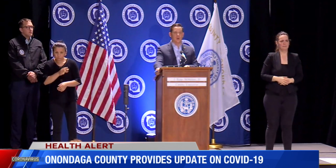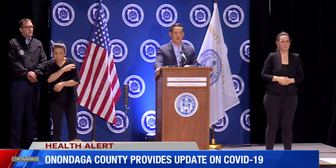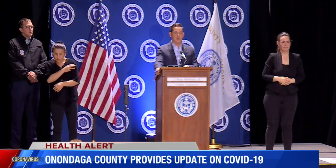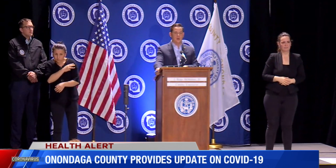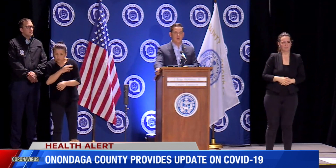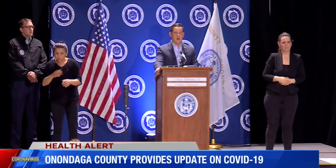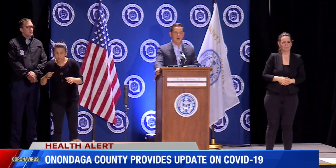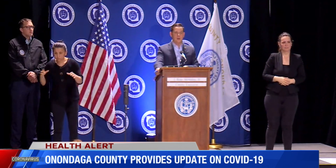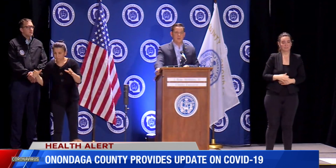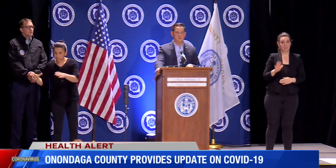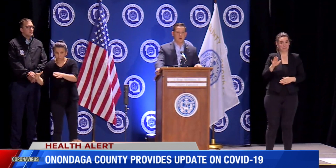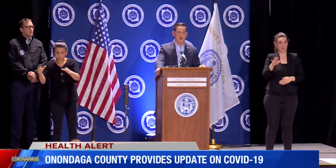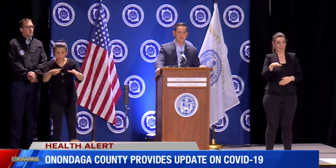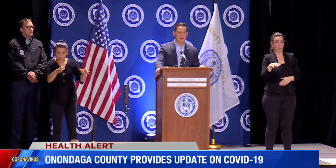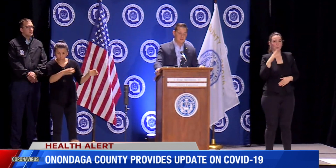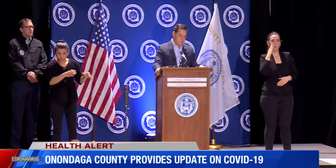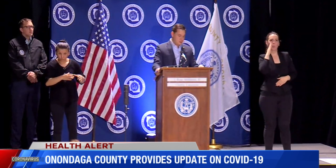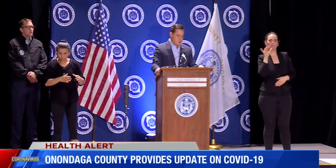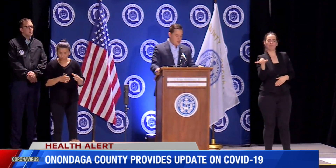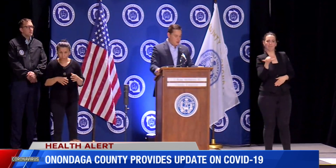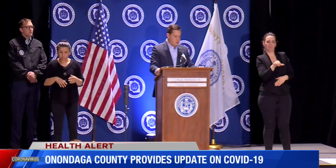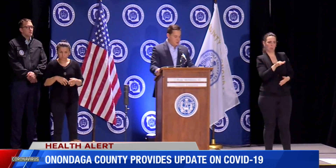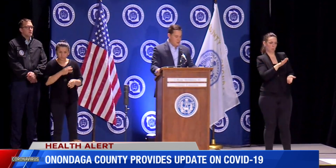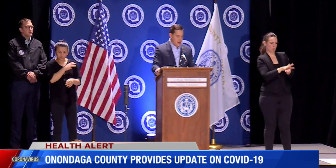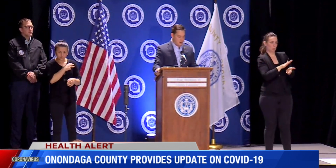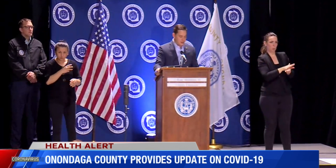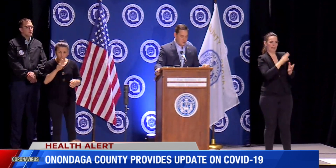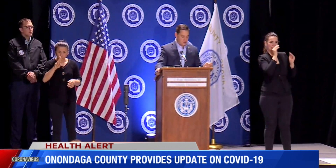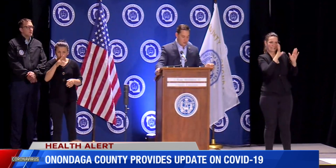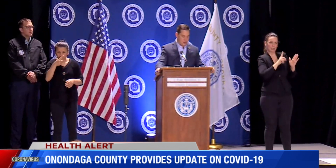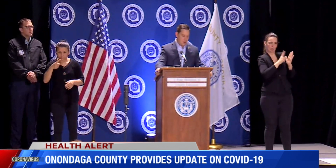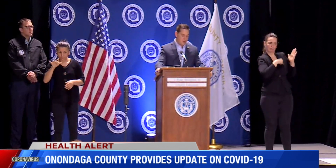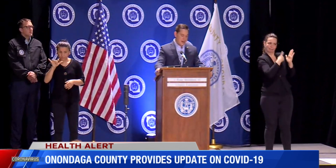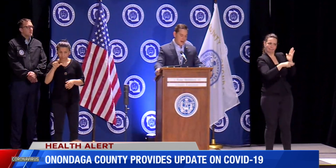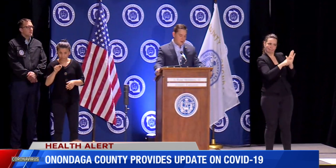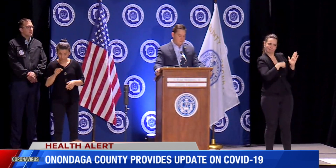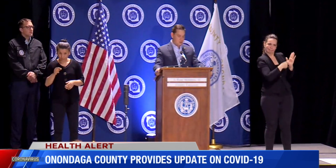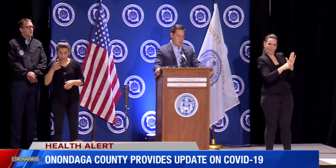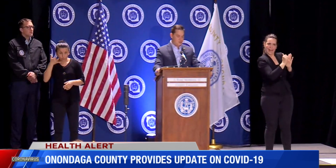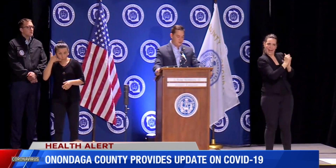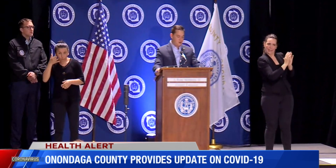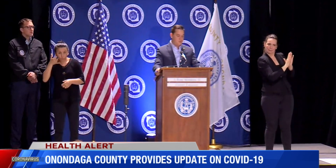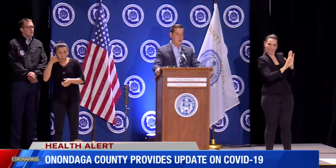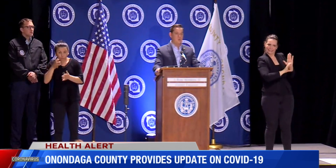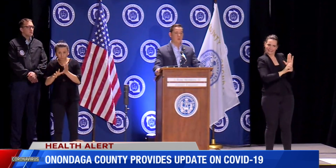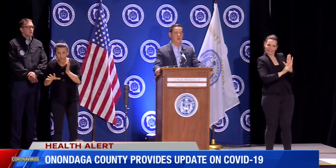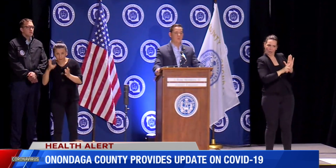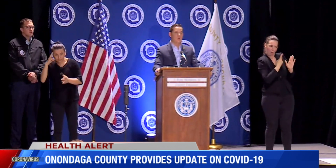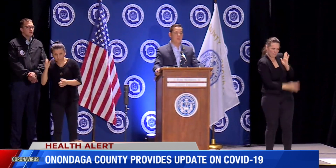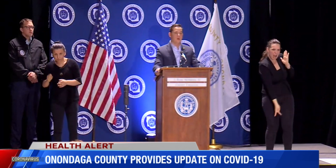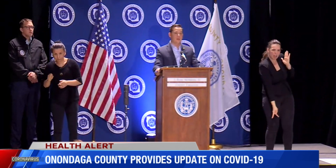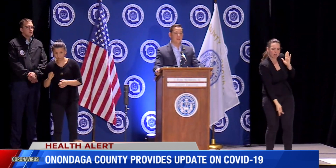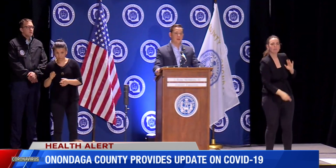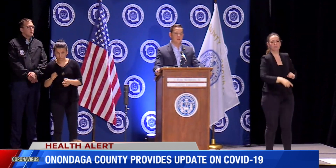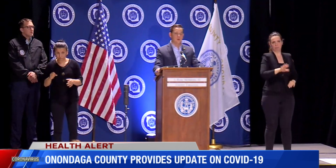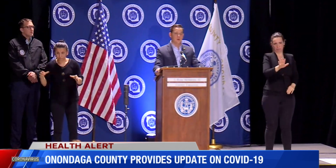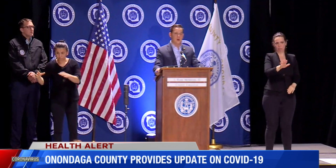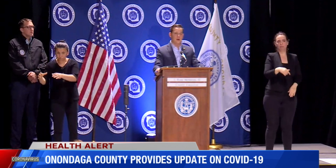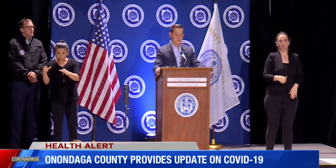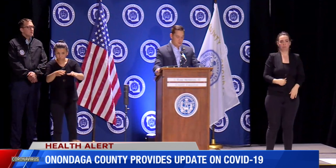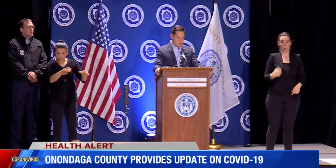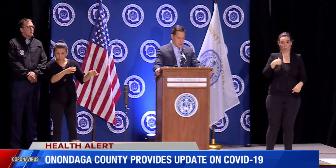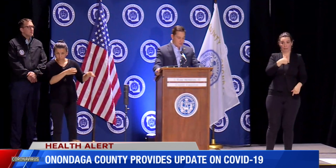news early in this process is that yesterday our data via cell phone, mobility,